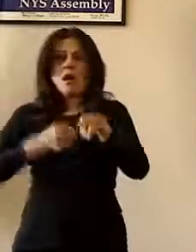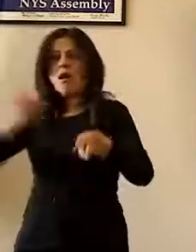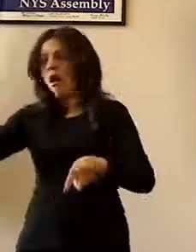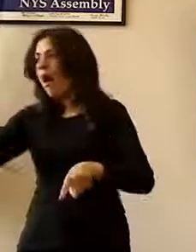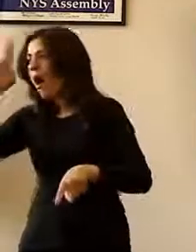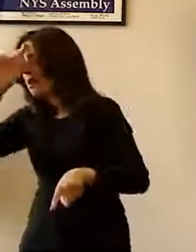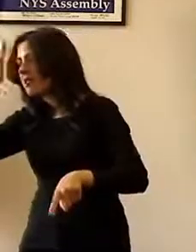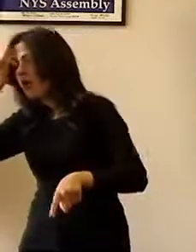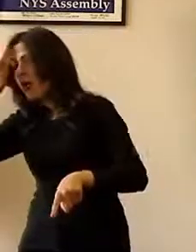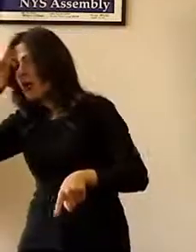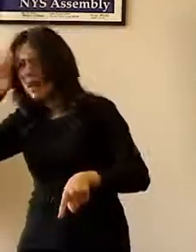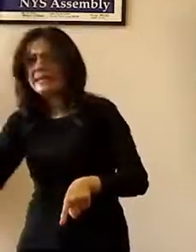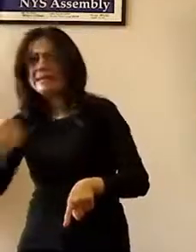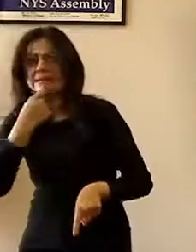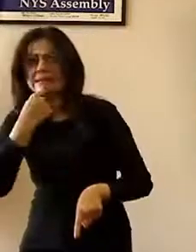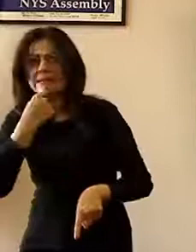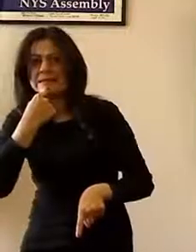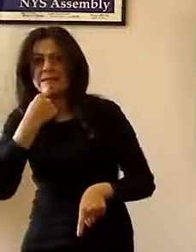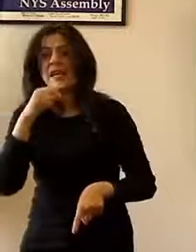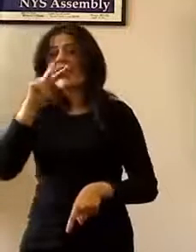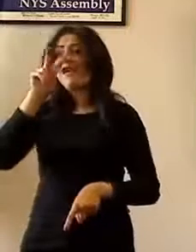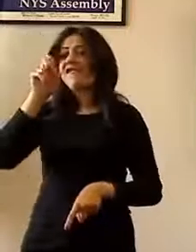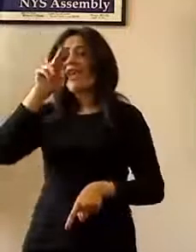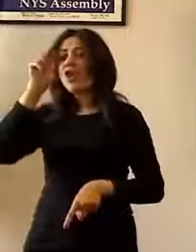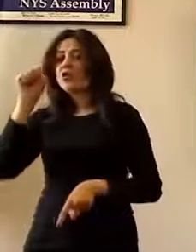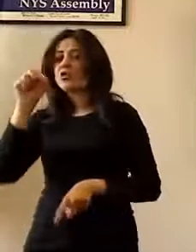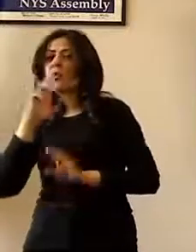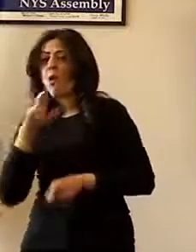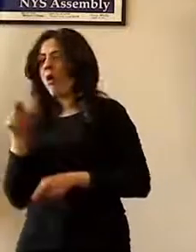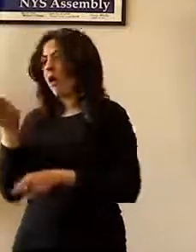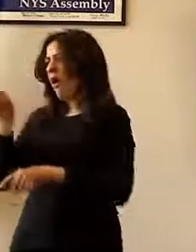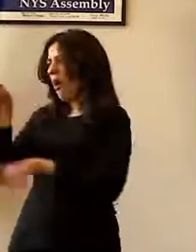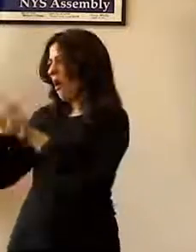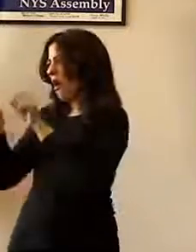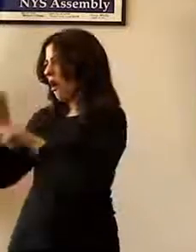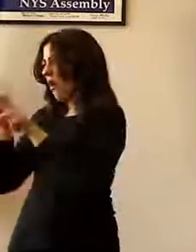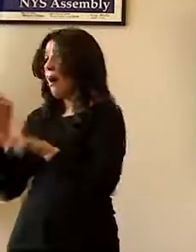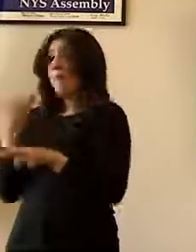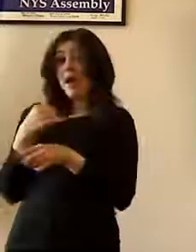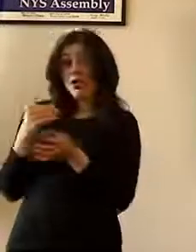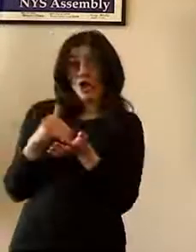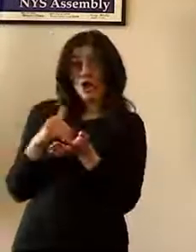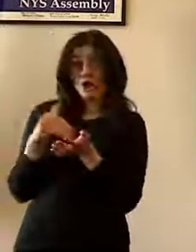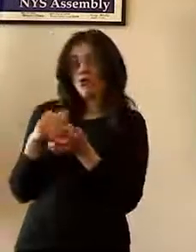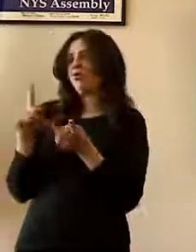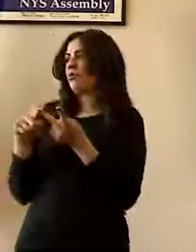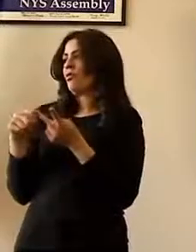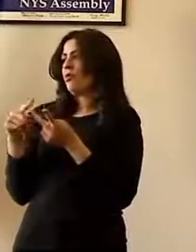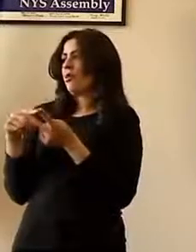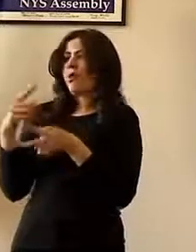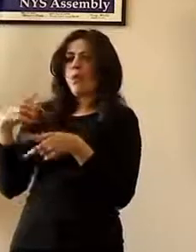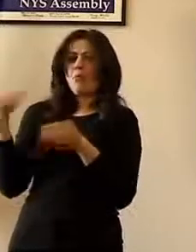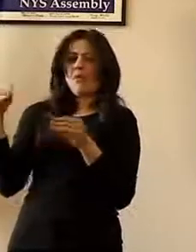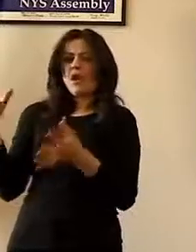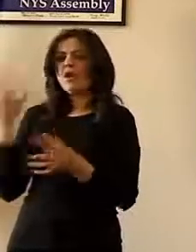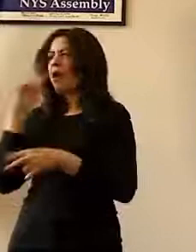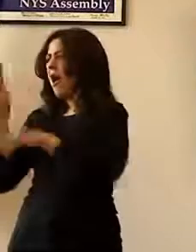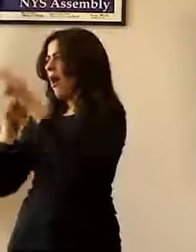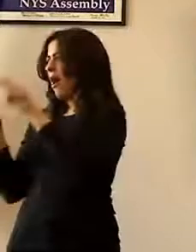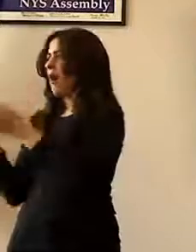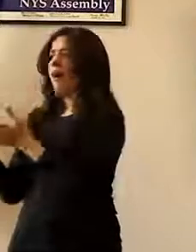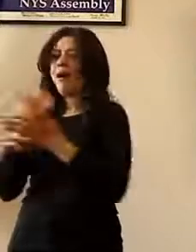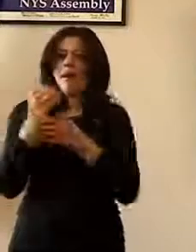hospital, a VAERS report would be done by my provider or my caretaker. And so,